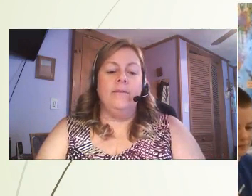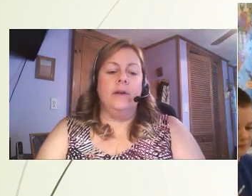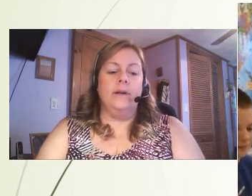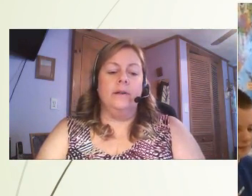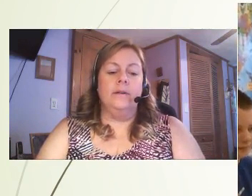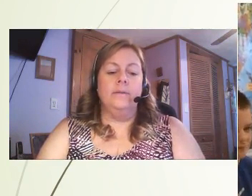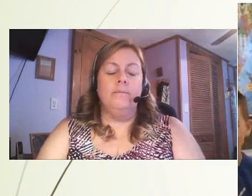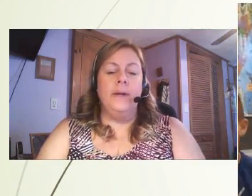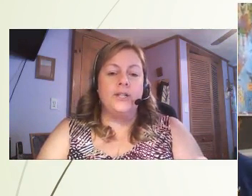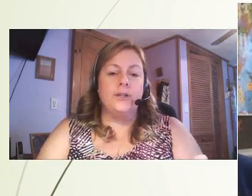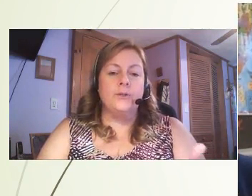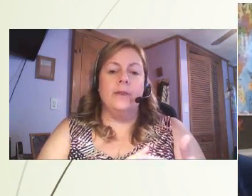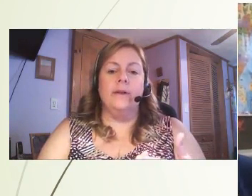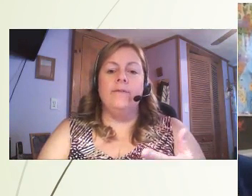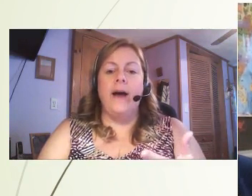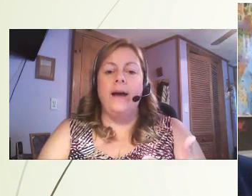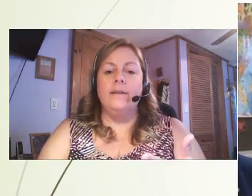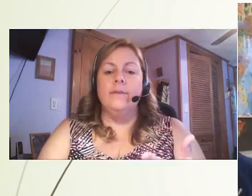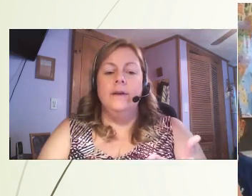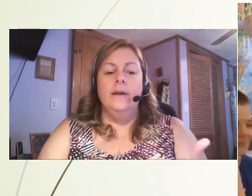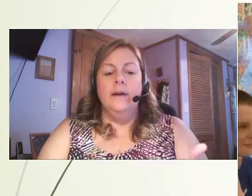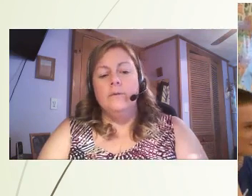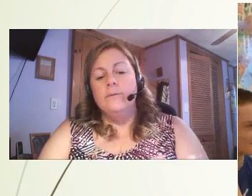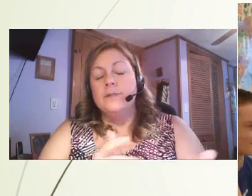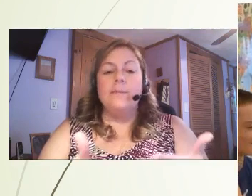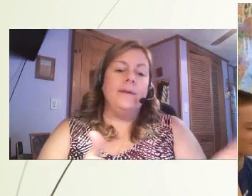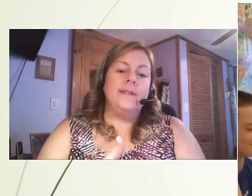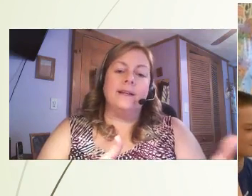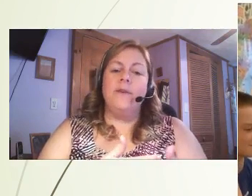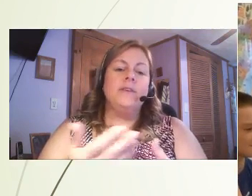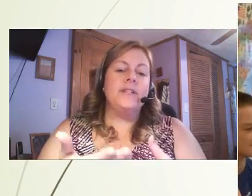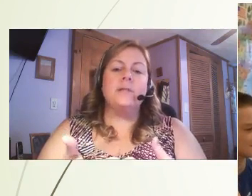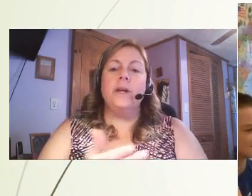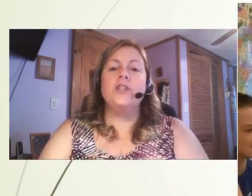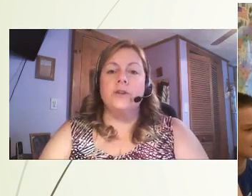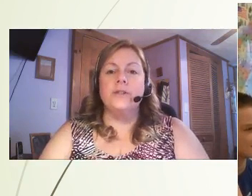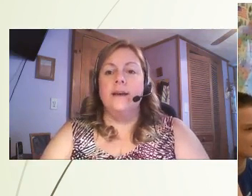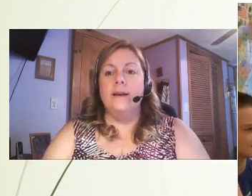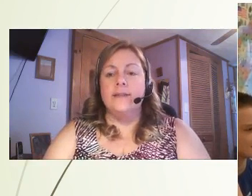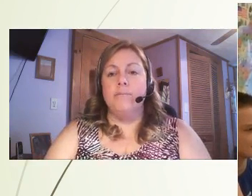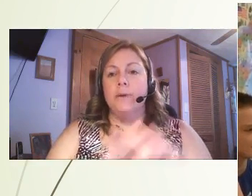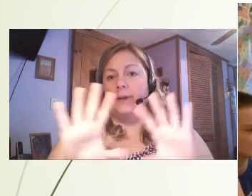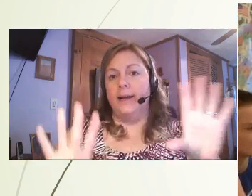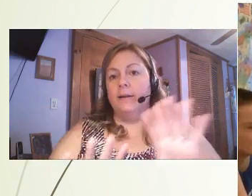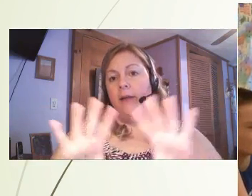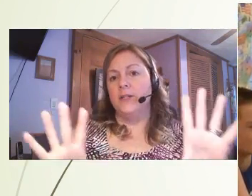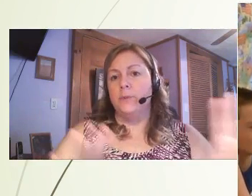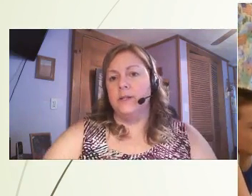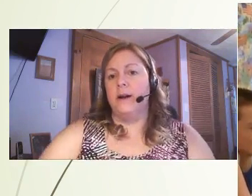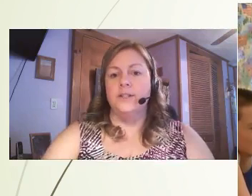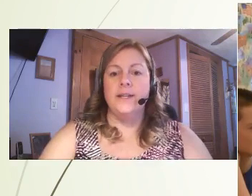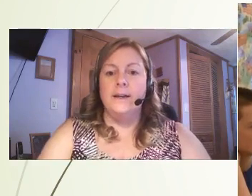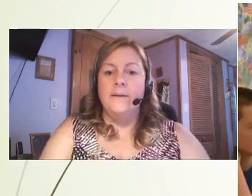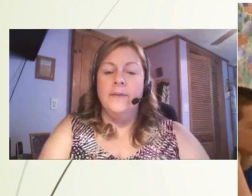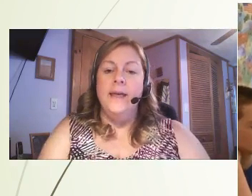have their pictures with the 5, some have 6, 5 or 6 pictures. It's built on a collage piece